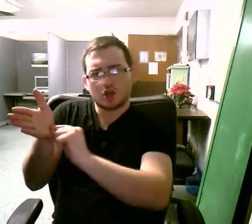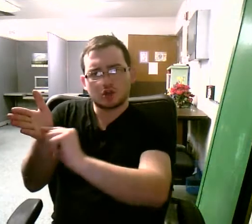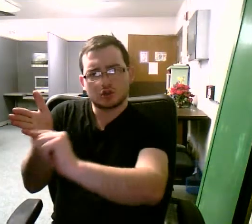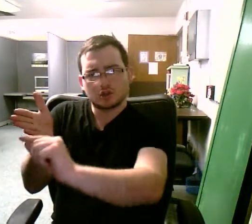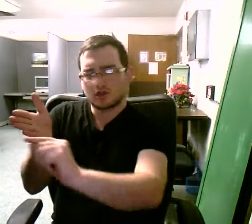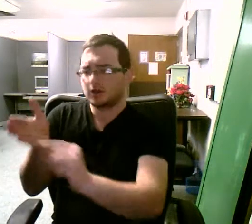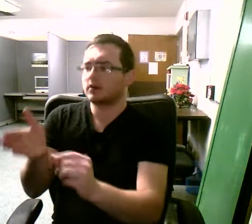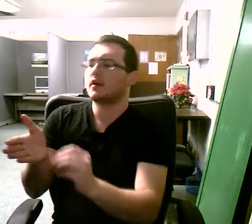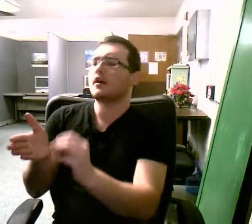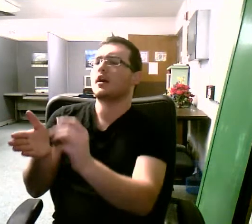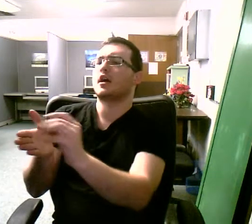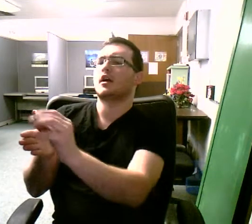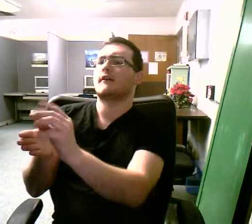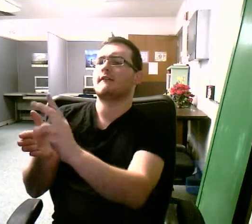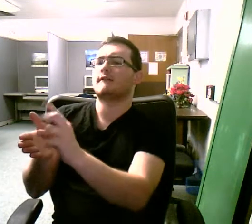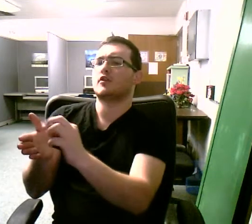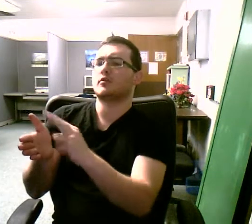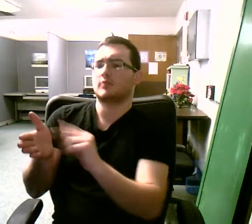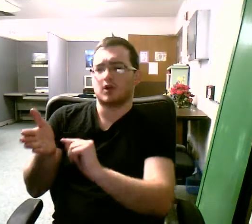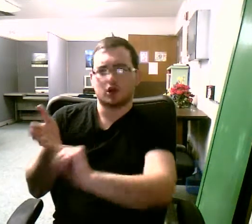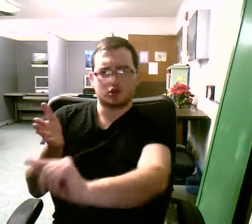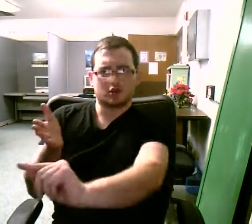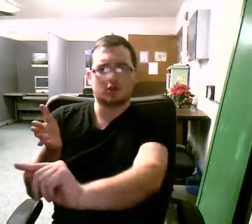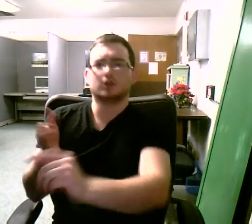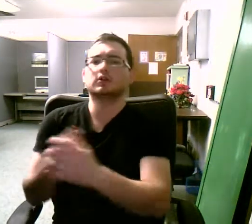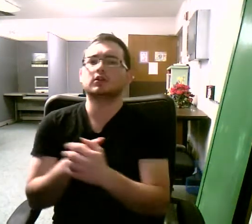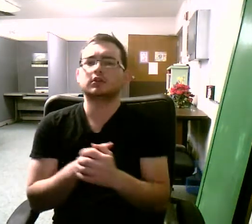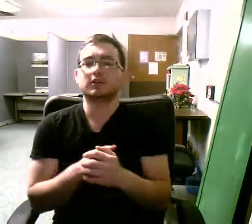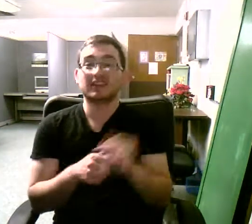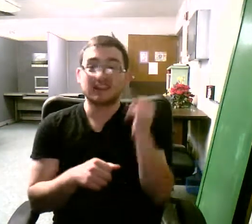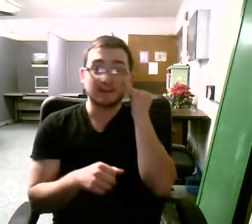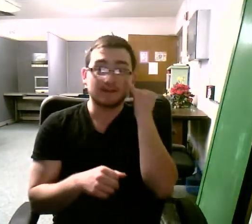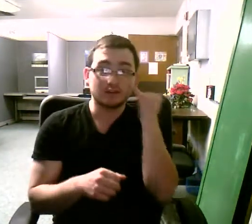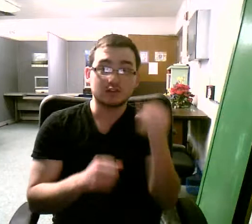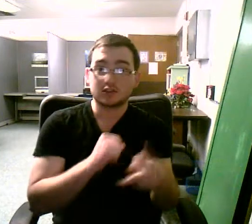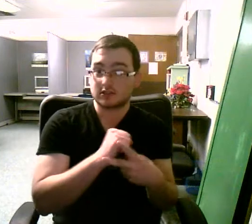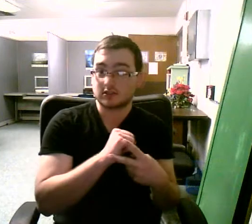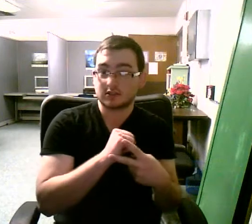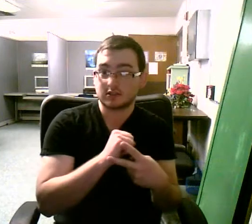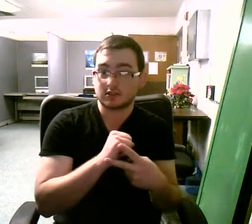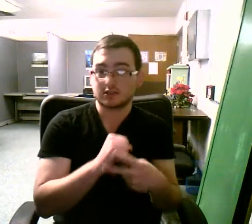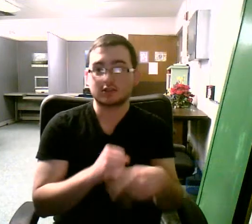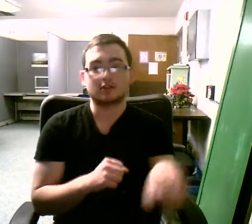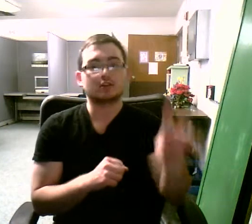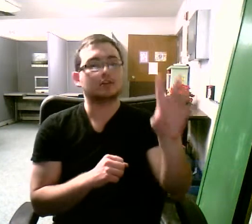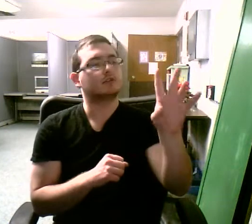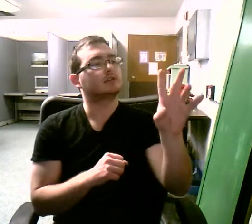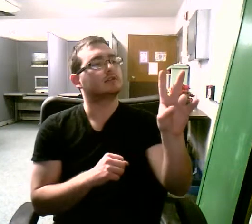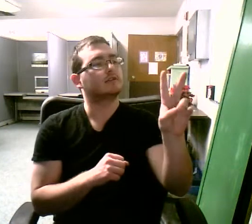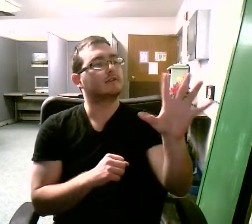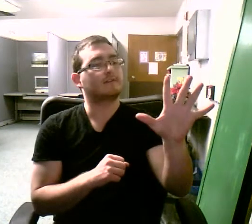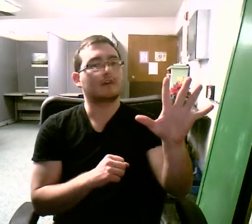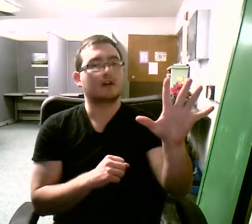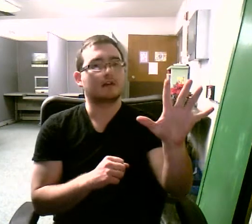If she keeps 75 DVDs, how many were scratched or damaged? So she's keeping